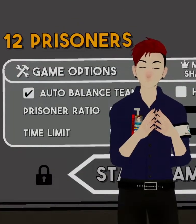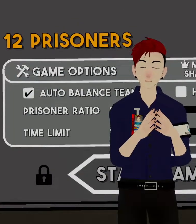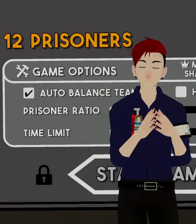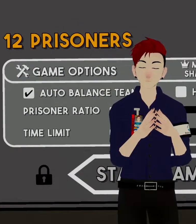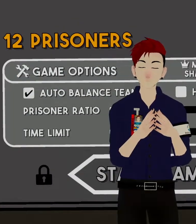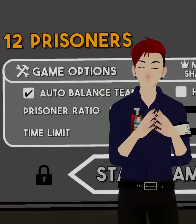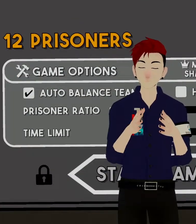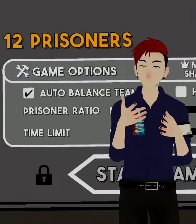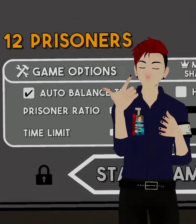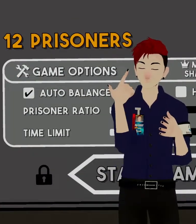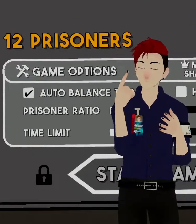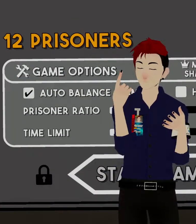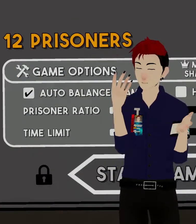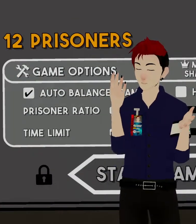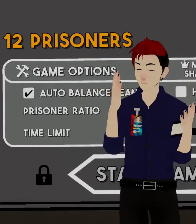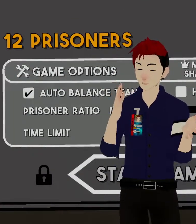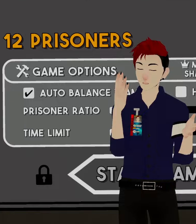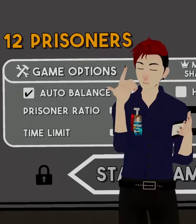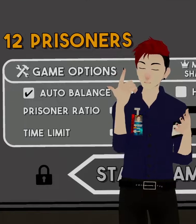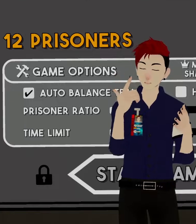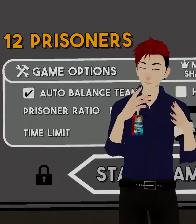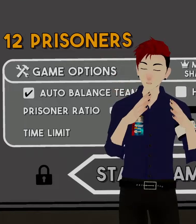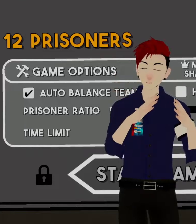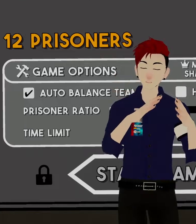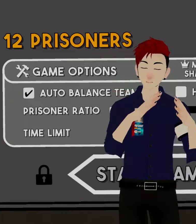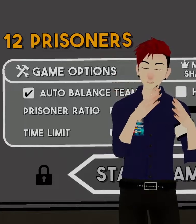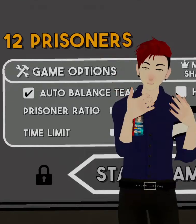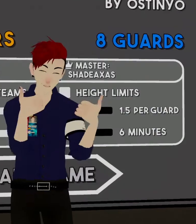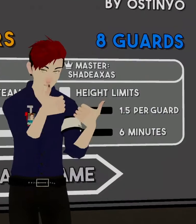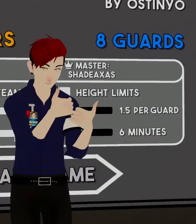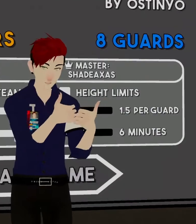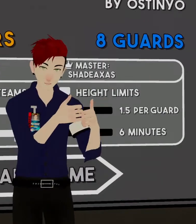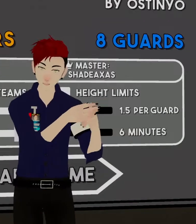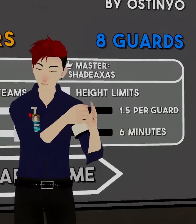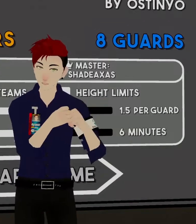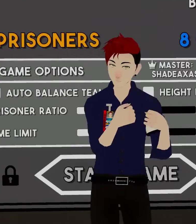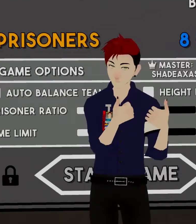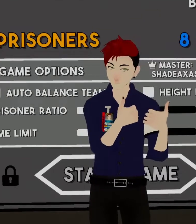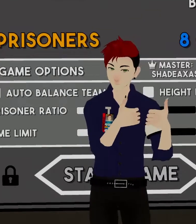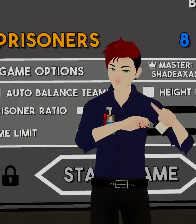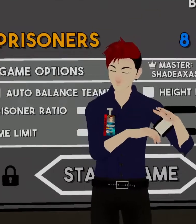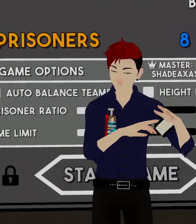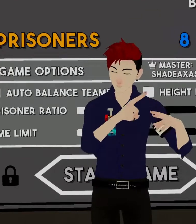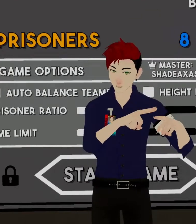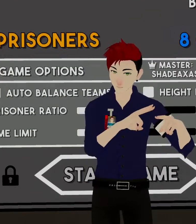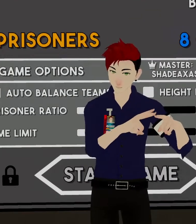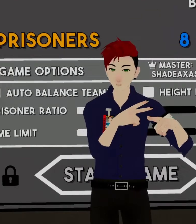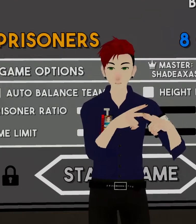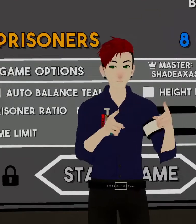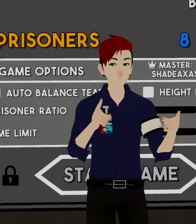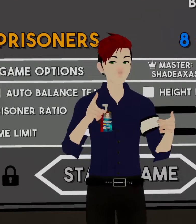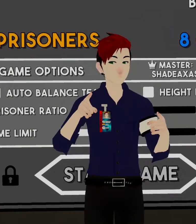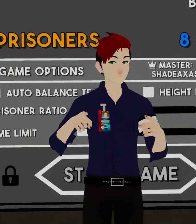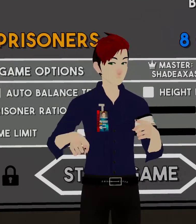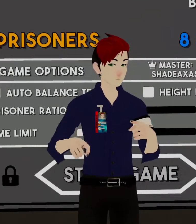Yeah. Okay, I think that's it for the actual like game vocabulary,